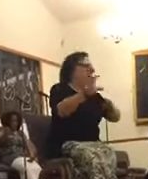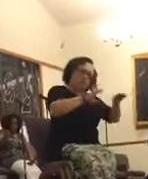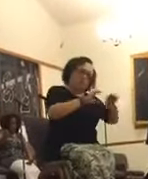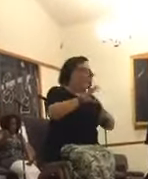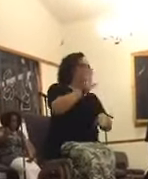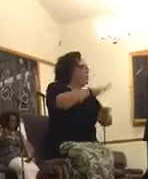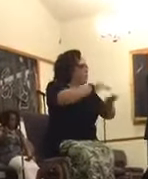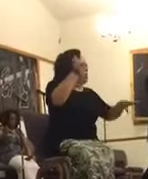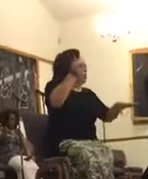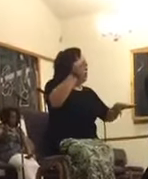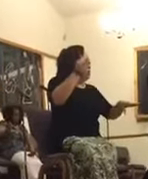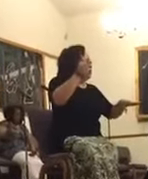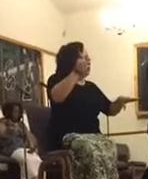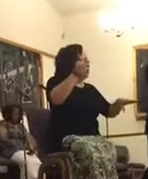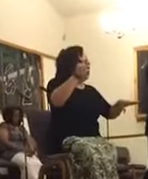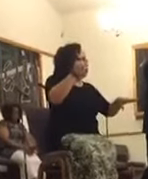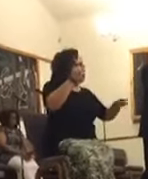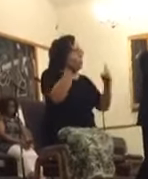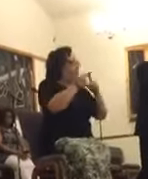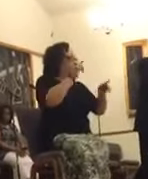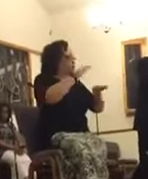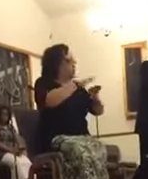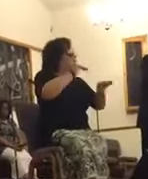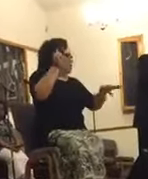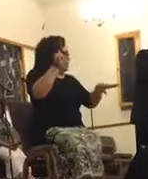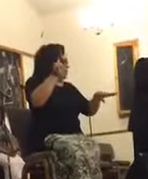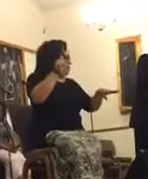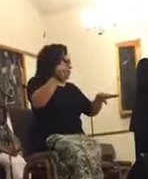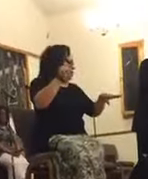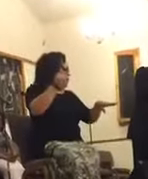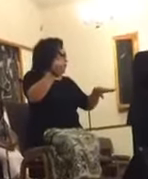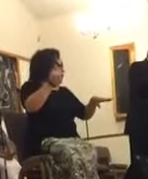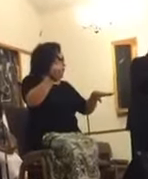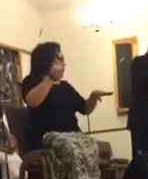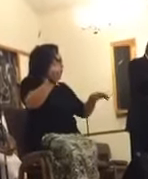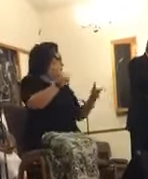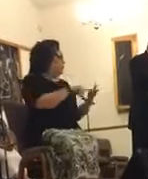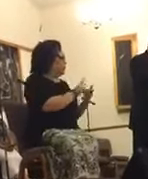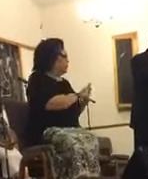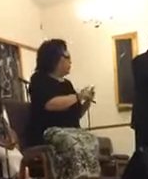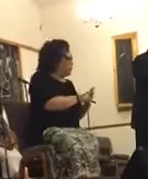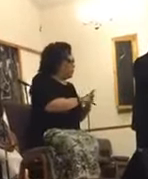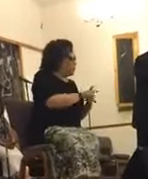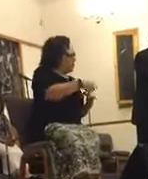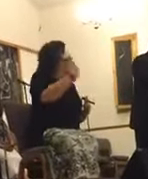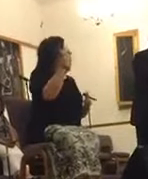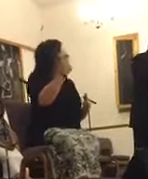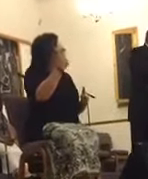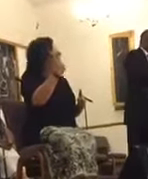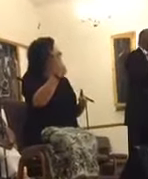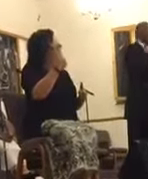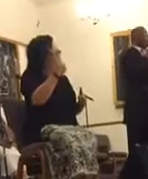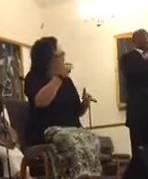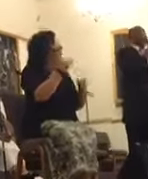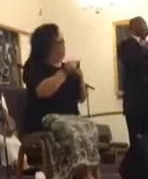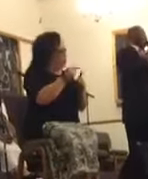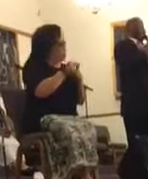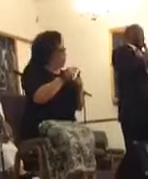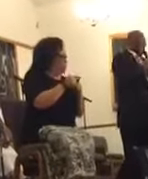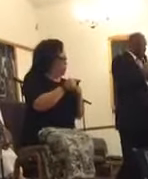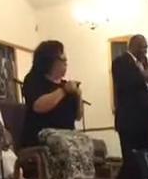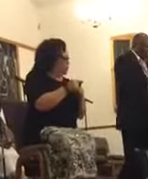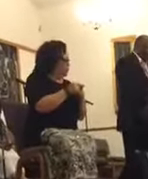calling. Is it God all right? But then he had another piece of advice. He said, neither count I